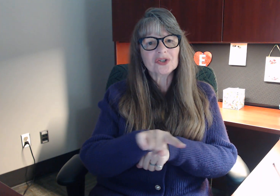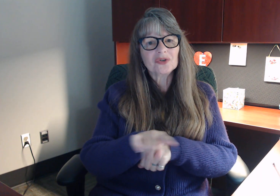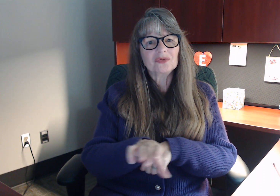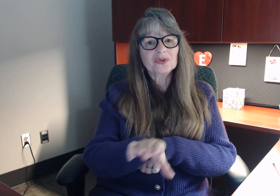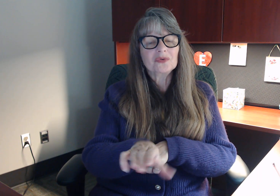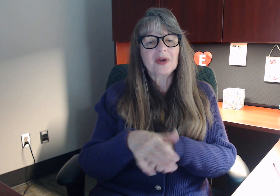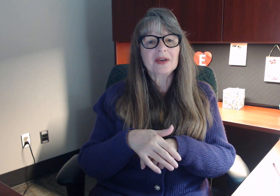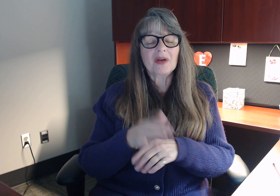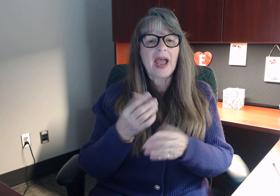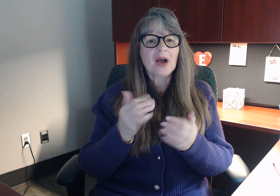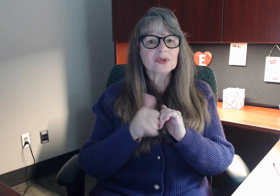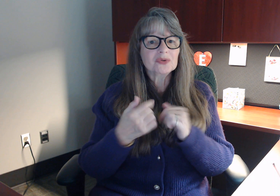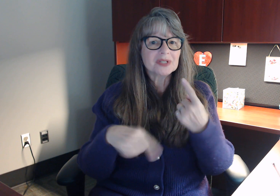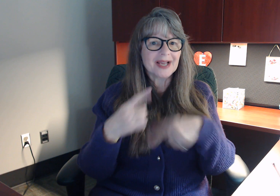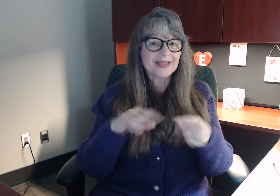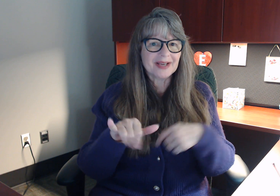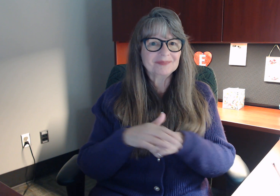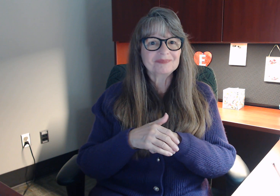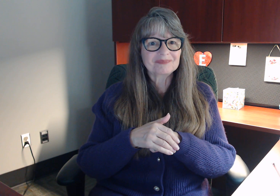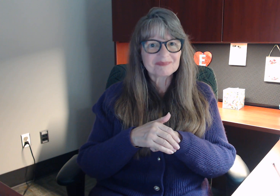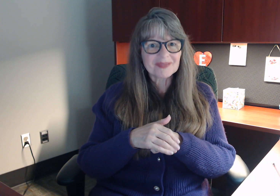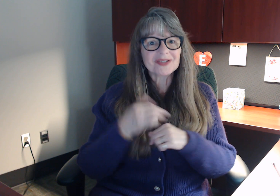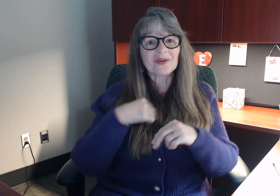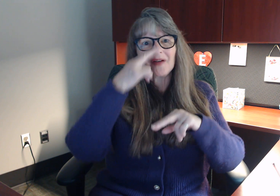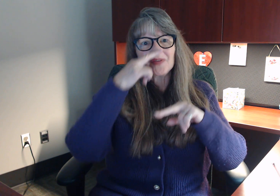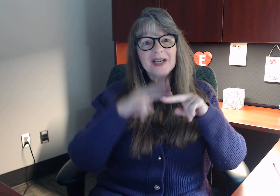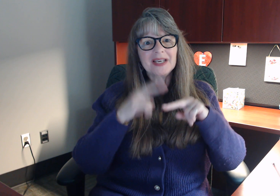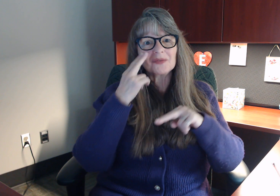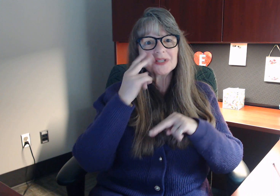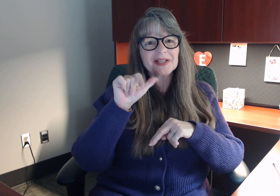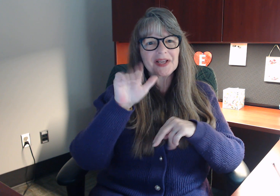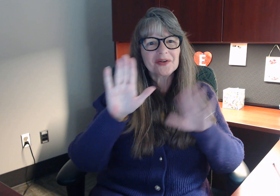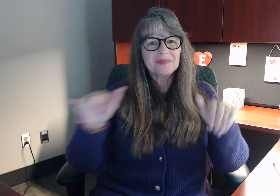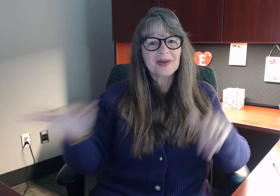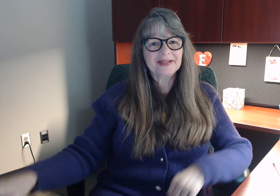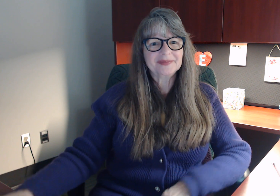that you do, and how would you sign that. So have fun, and I'll see you later. Bye.